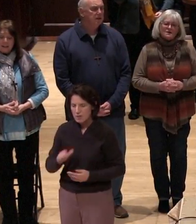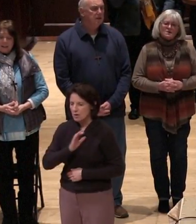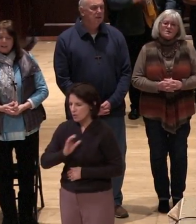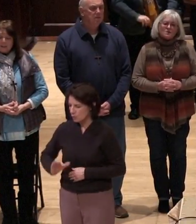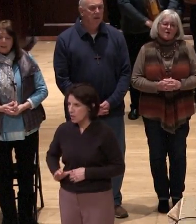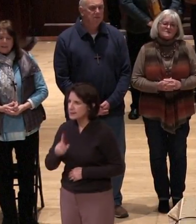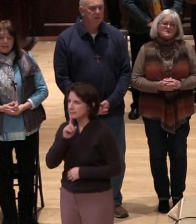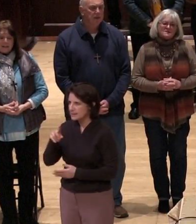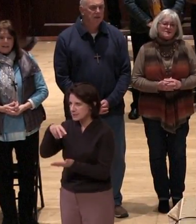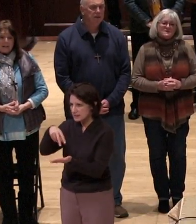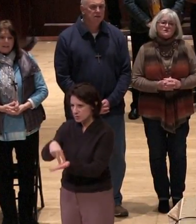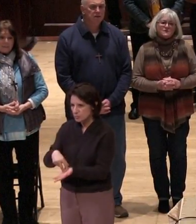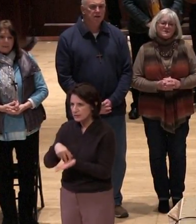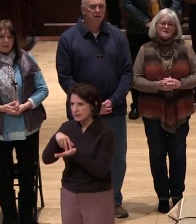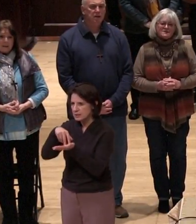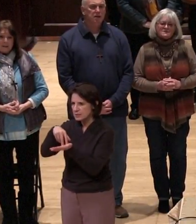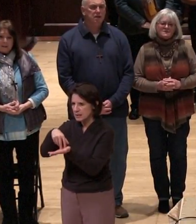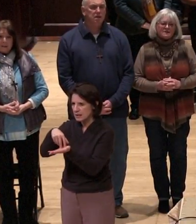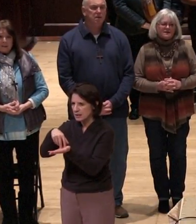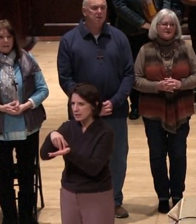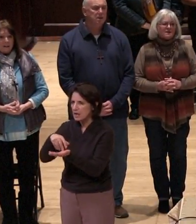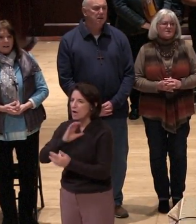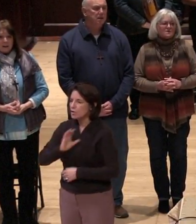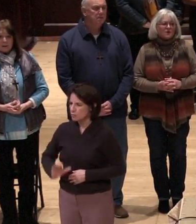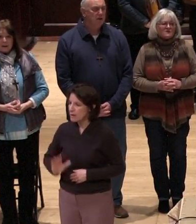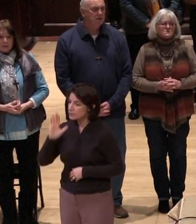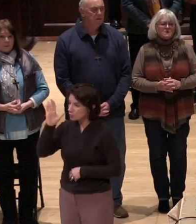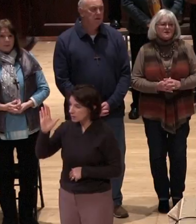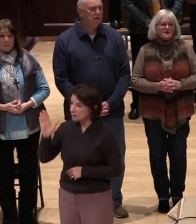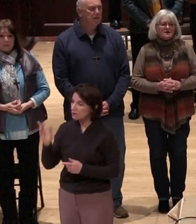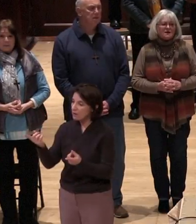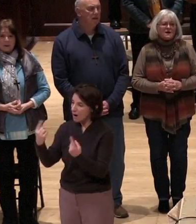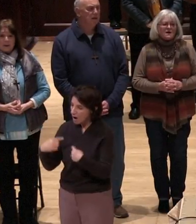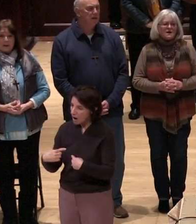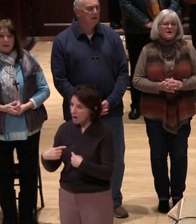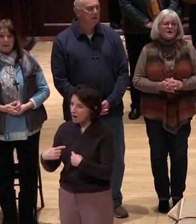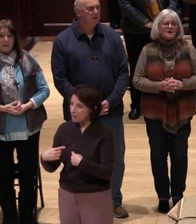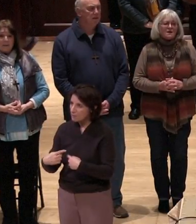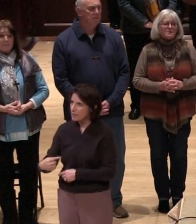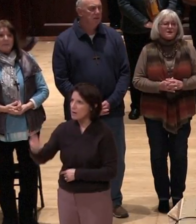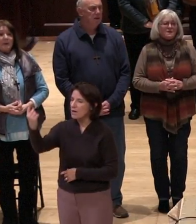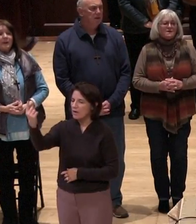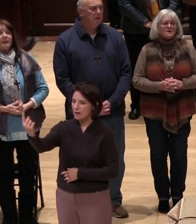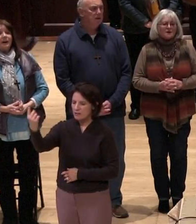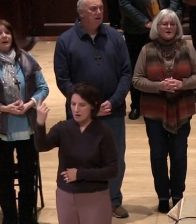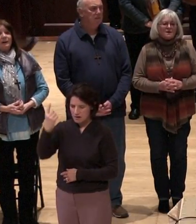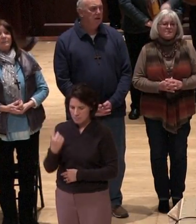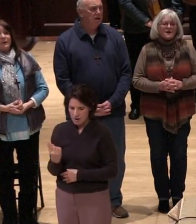Oh,